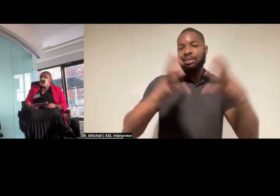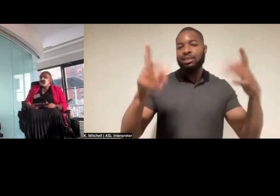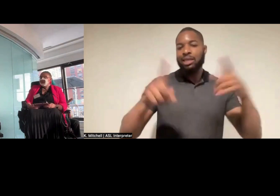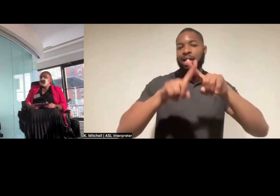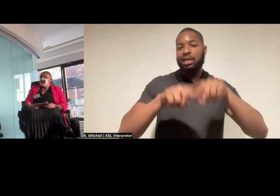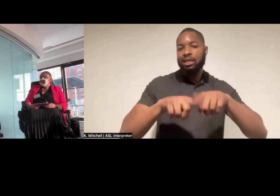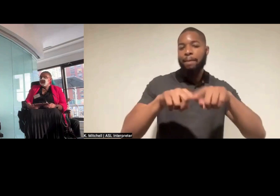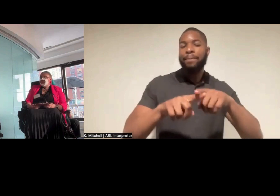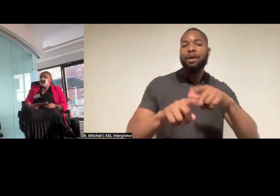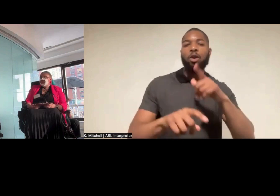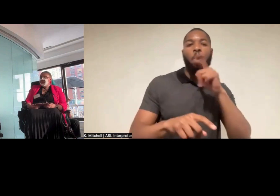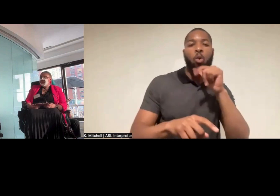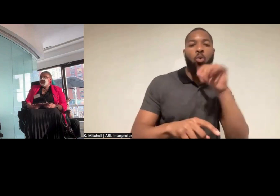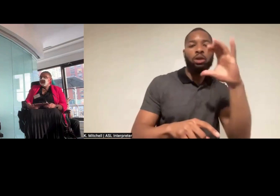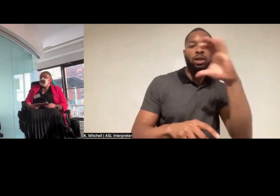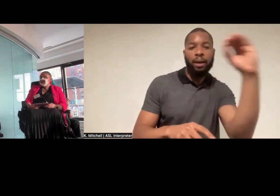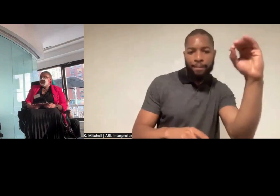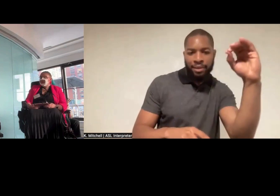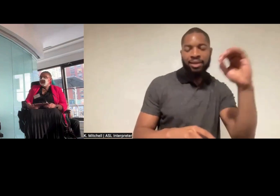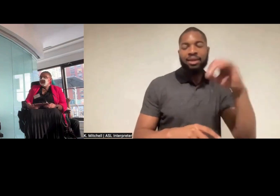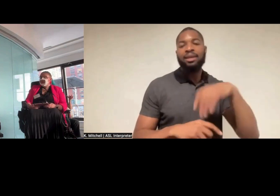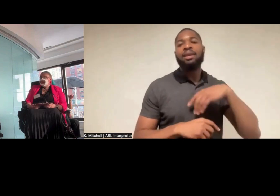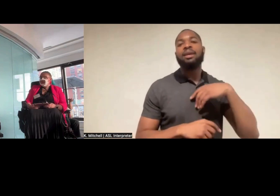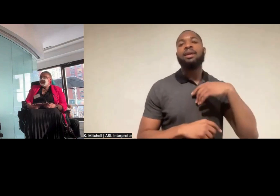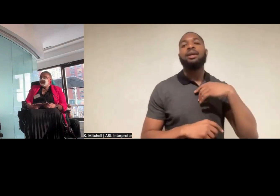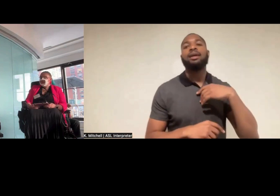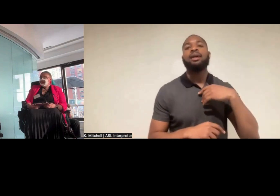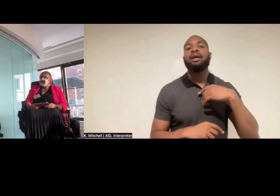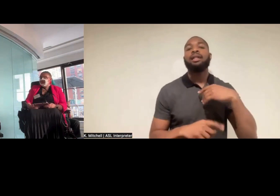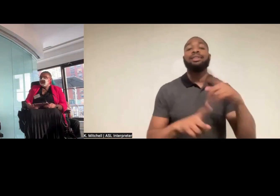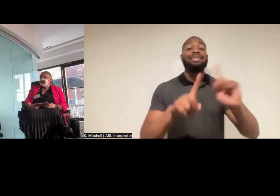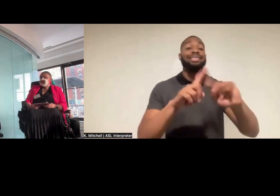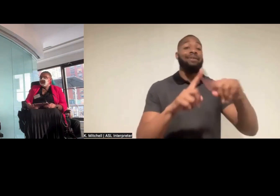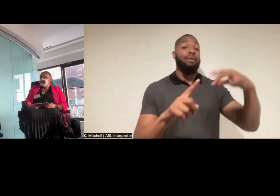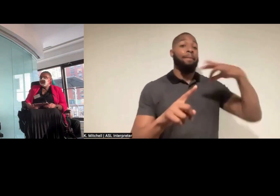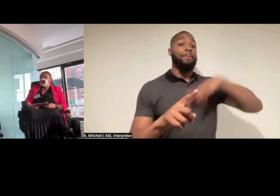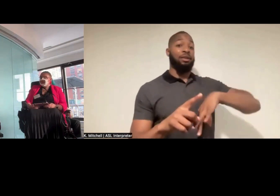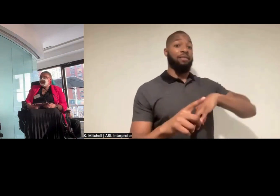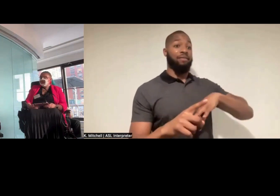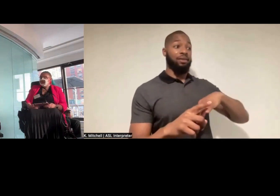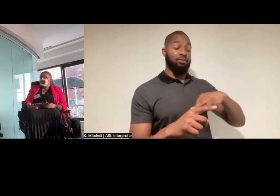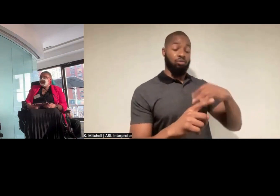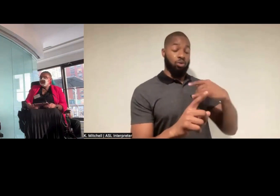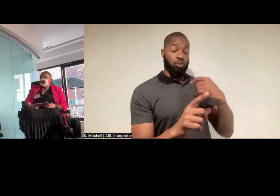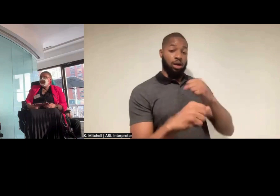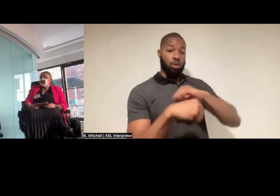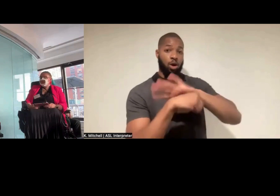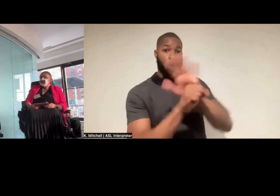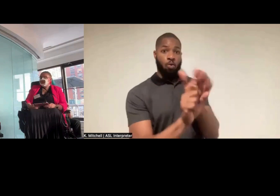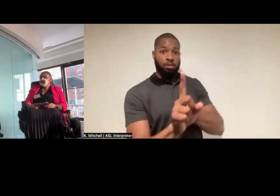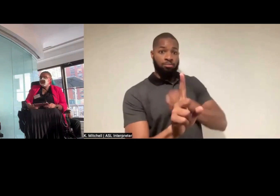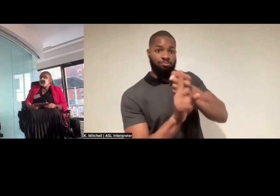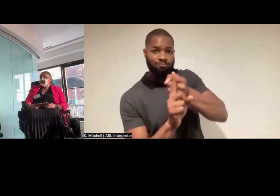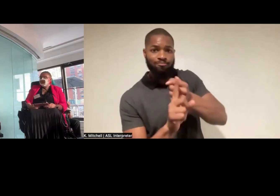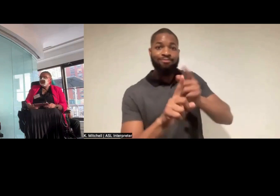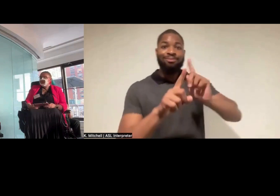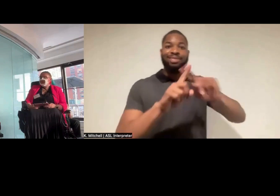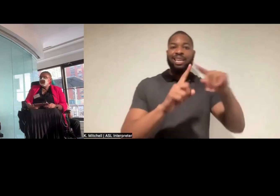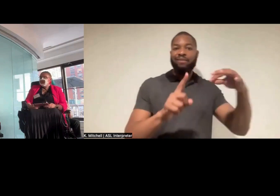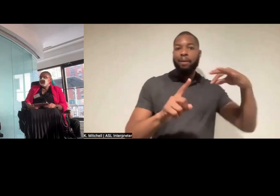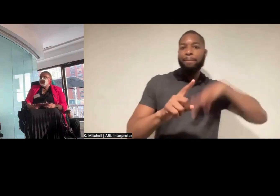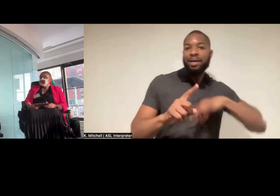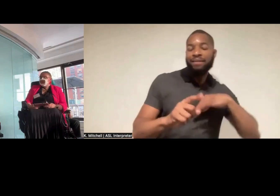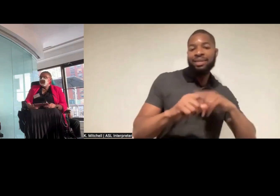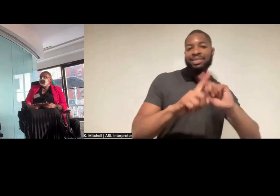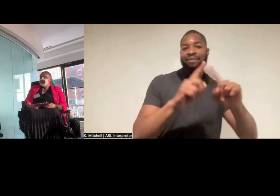benefits that came about when with COVID, yeah, it's